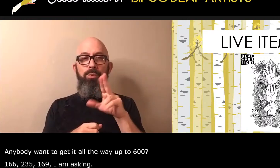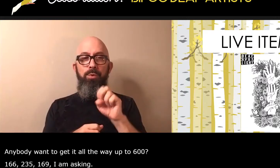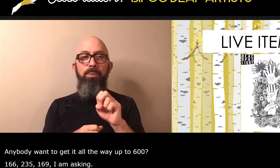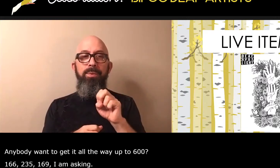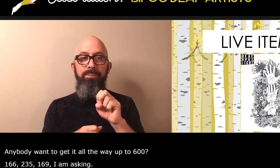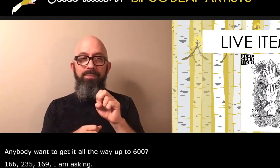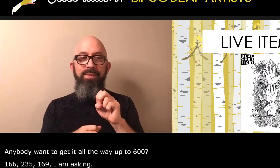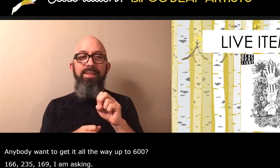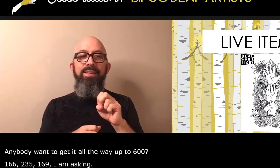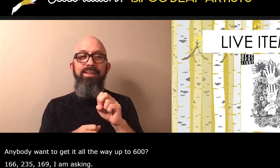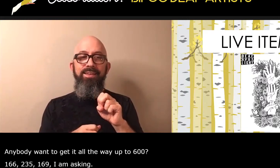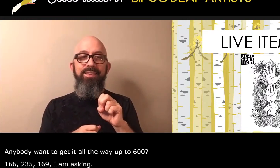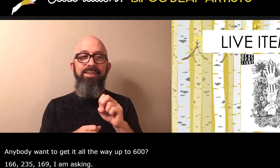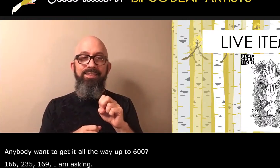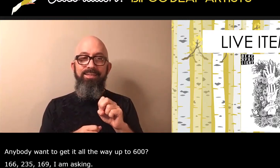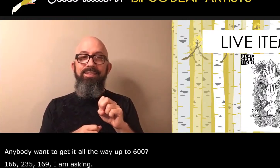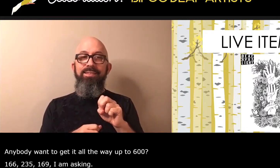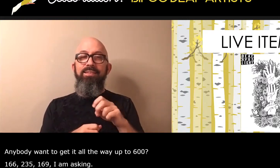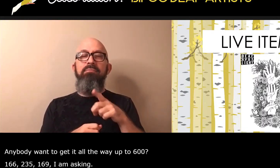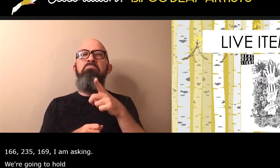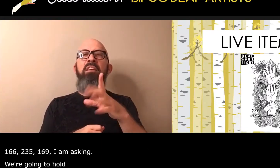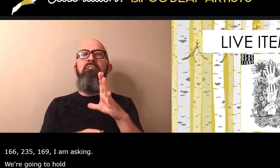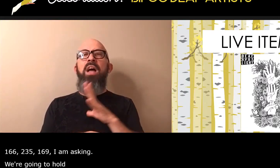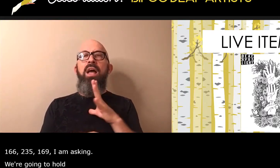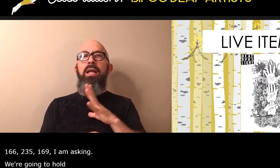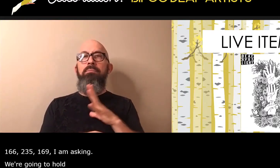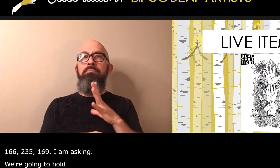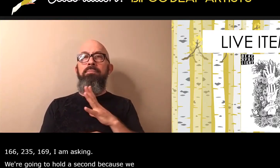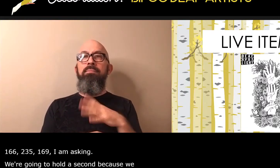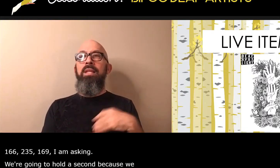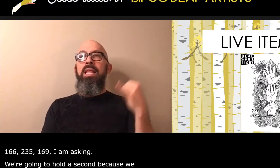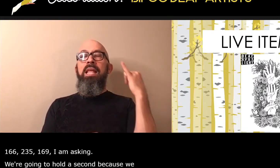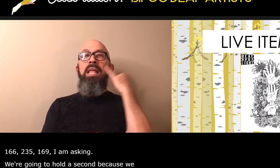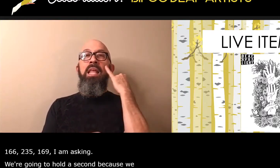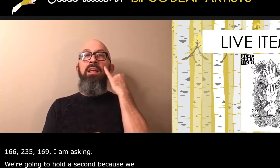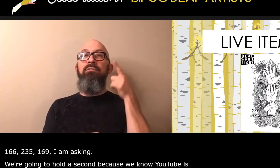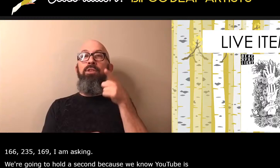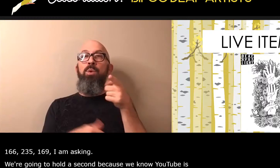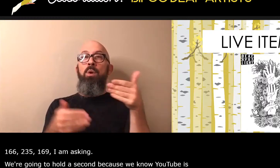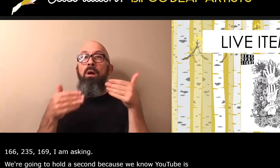We're going to hold a second because we know YouTube is behind us.